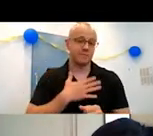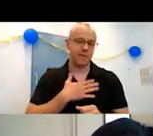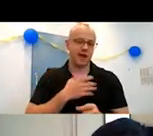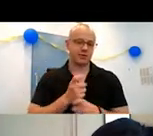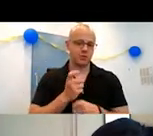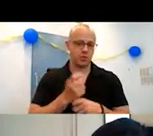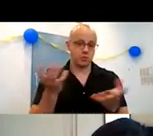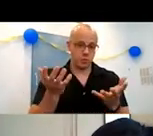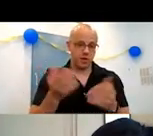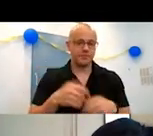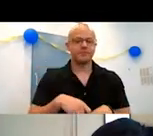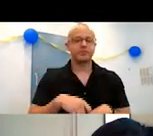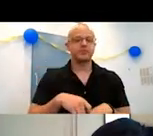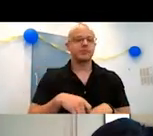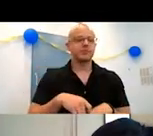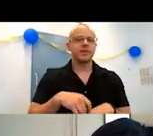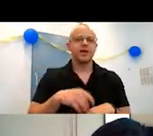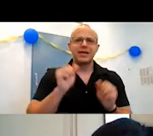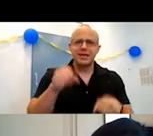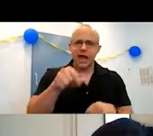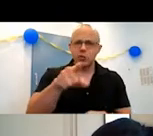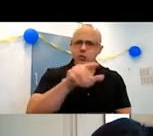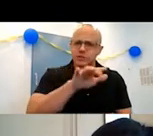I wish I could play a joke with you because